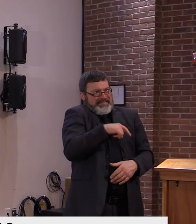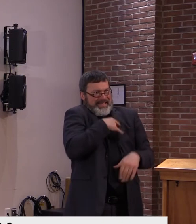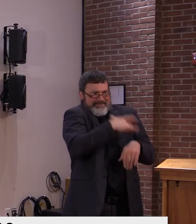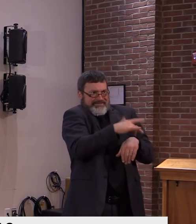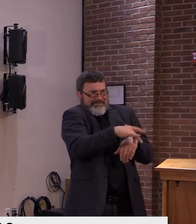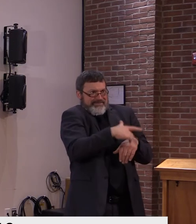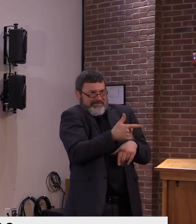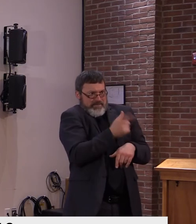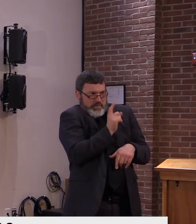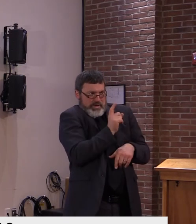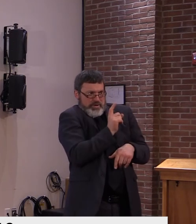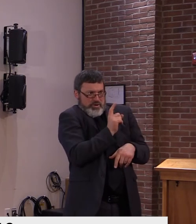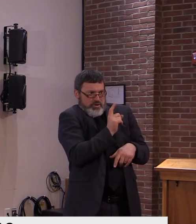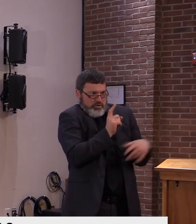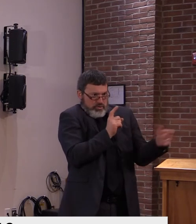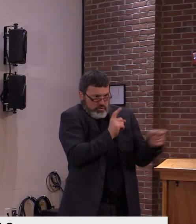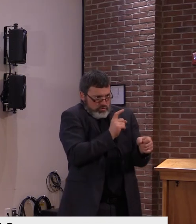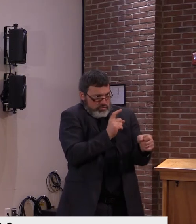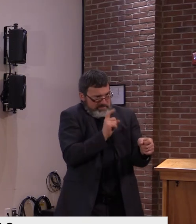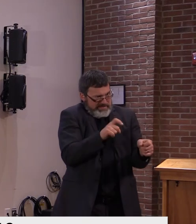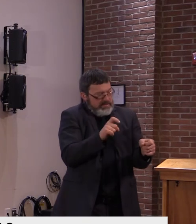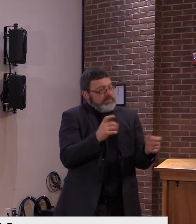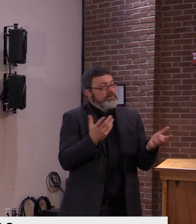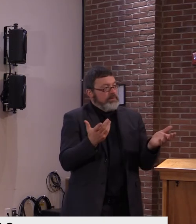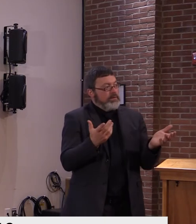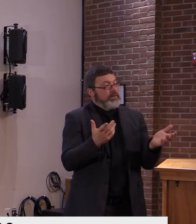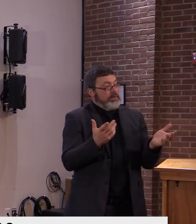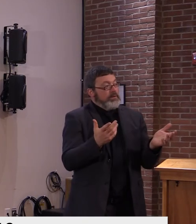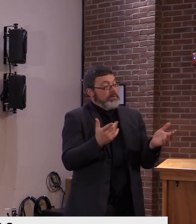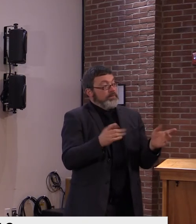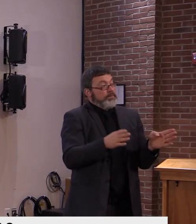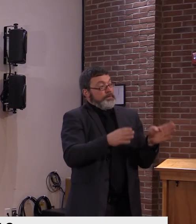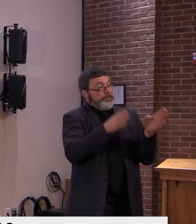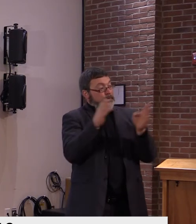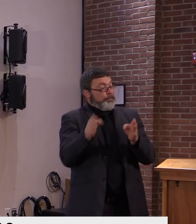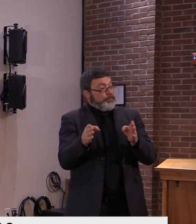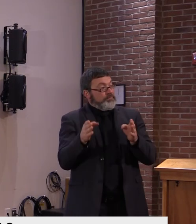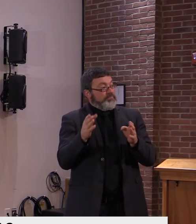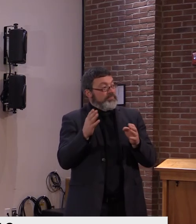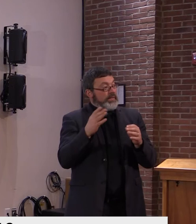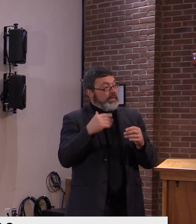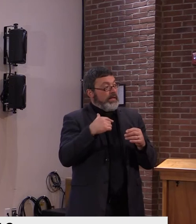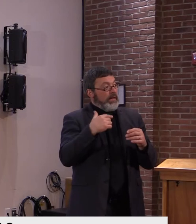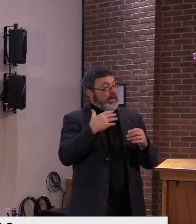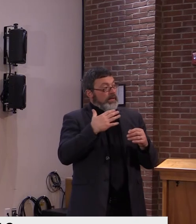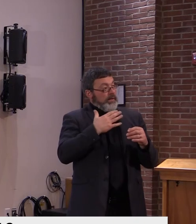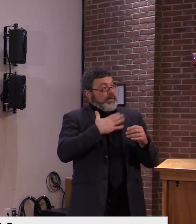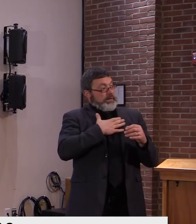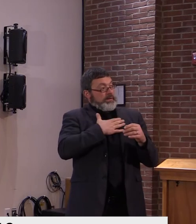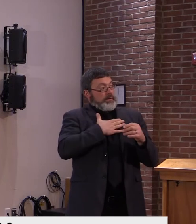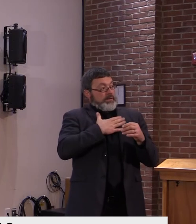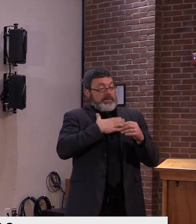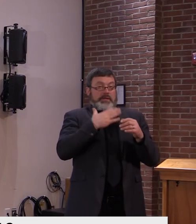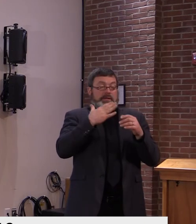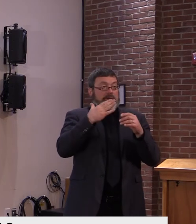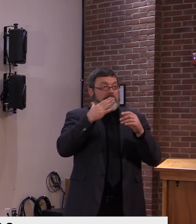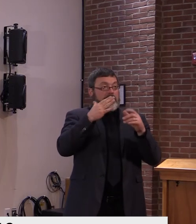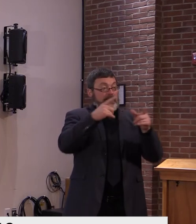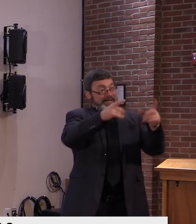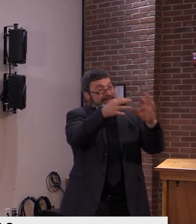vaccine, and making sure that the distribution system to the state is one that works for